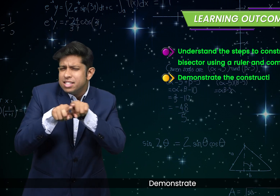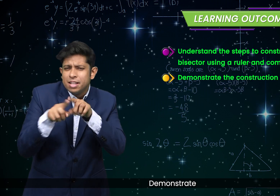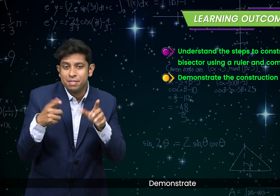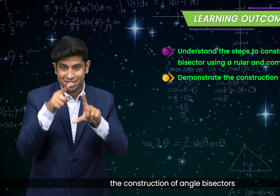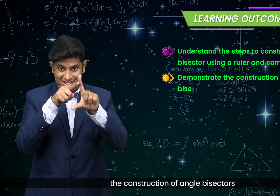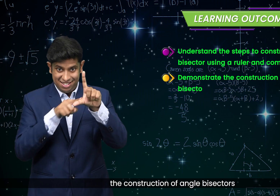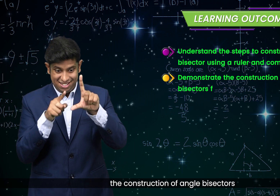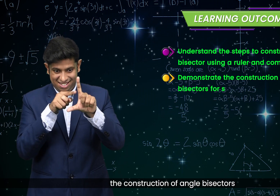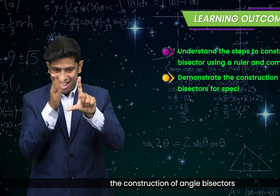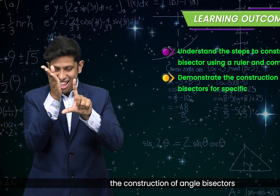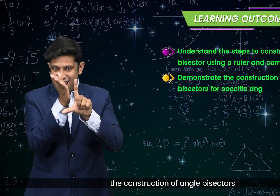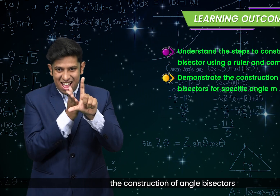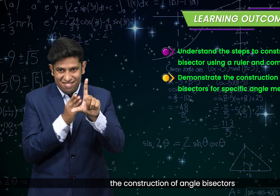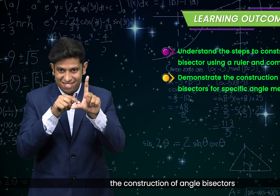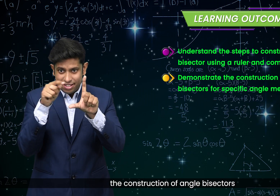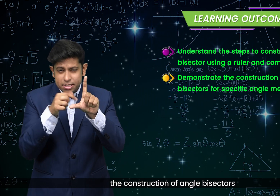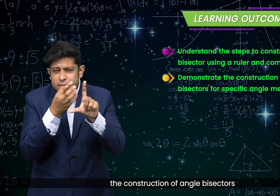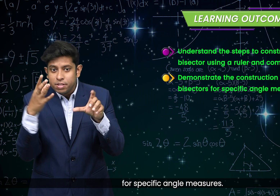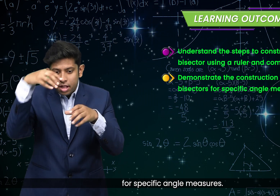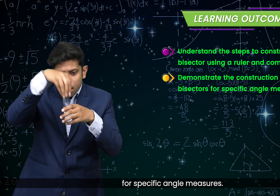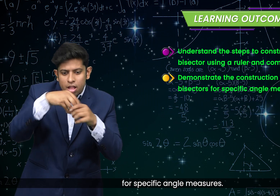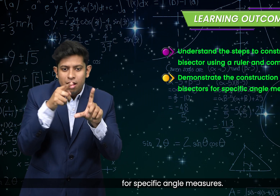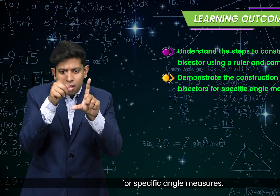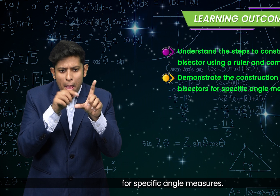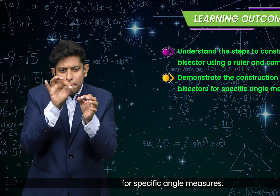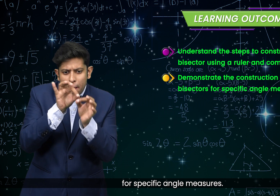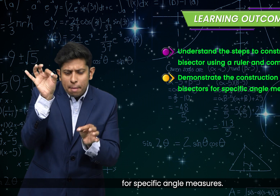Demonstrate the construction of angle bisectors for specific angle measures.